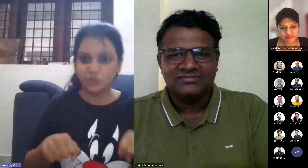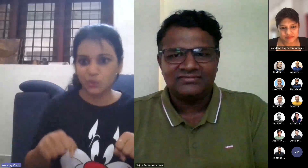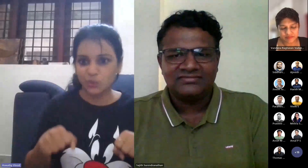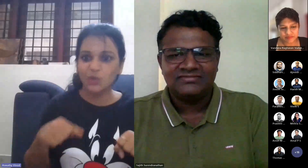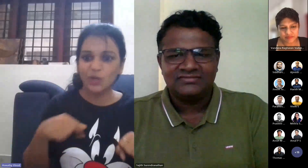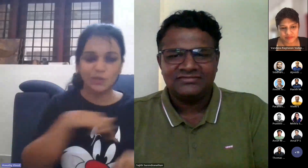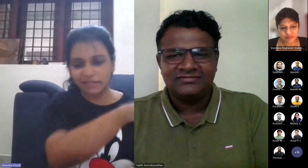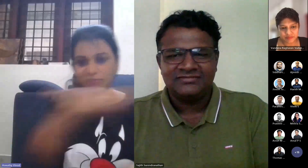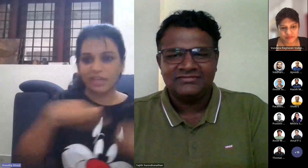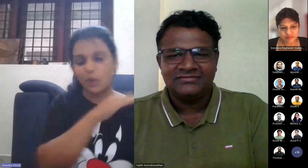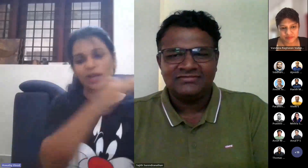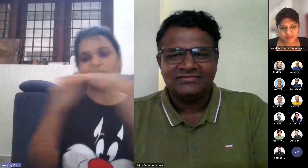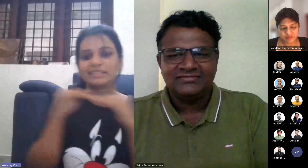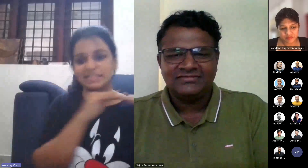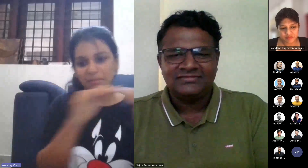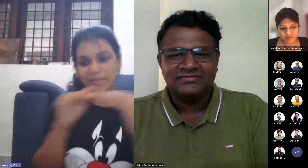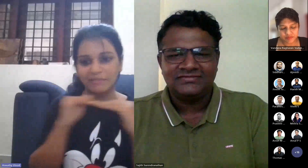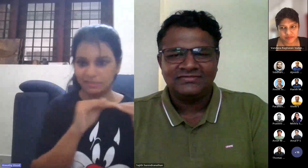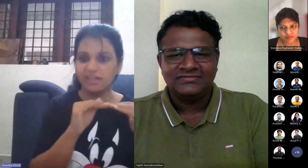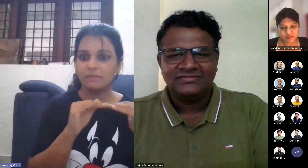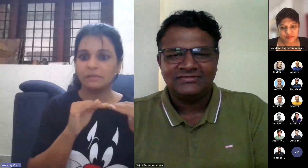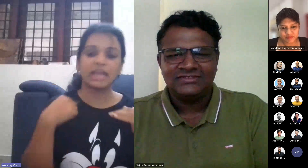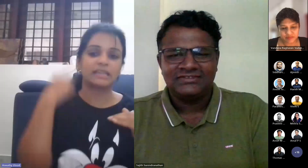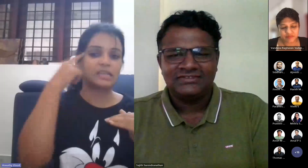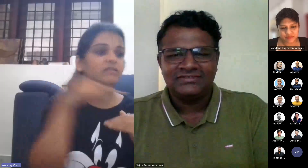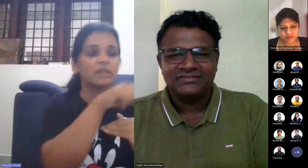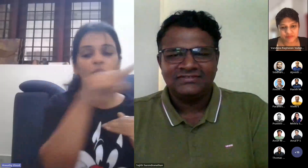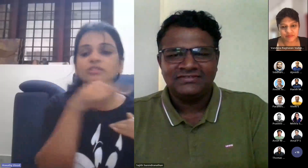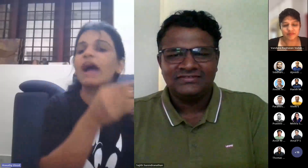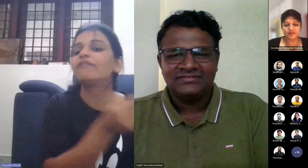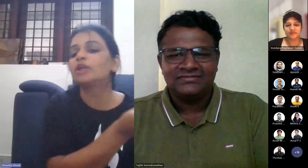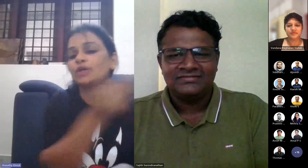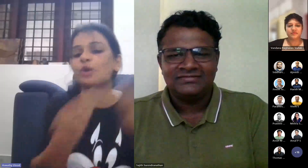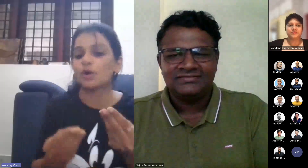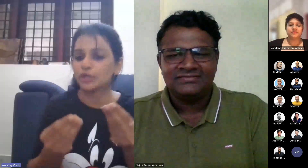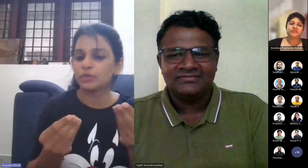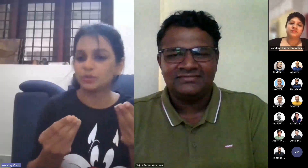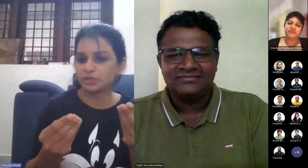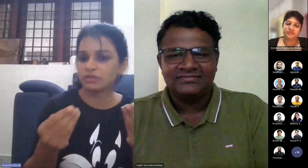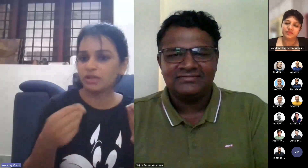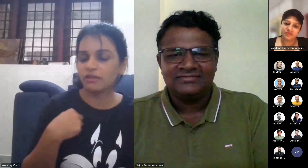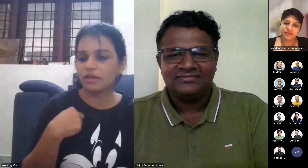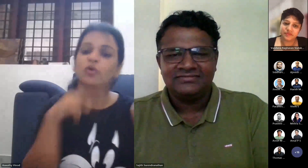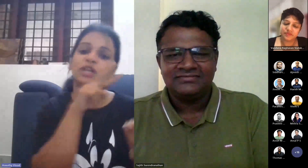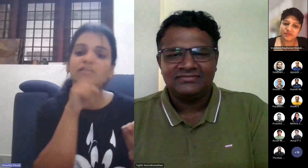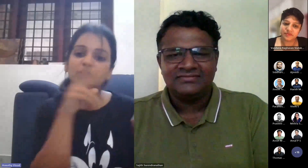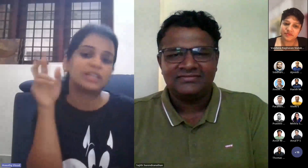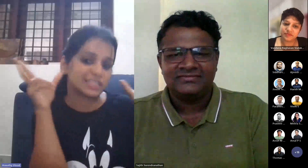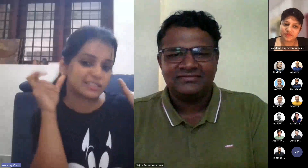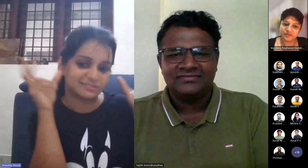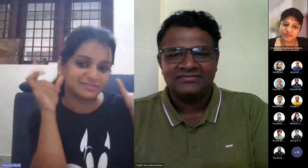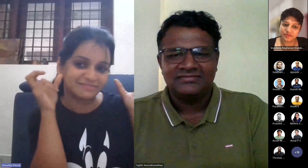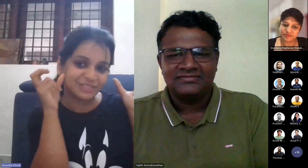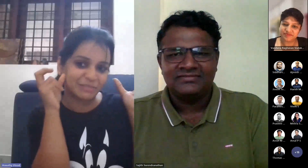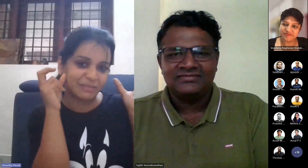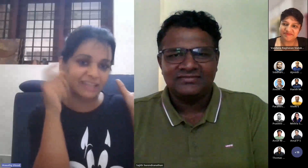have to do so that we are all at the same level. Because I think they also have a lot to contribute. If only we would